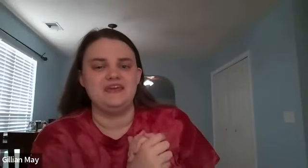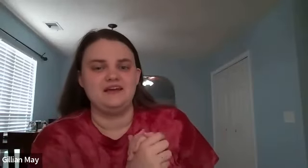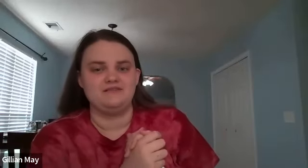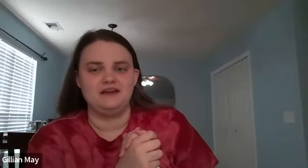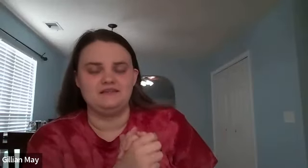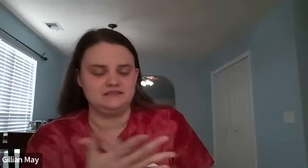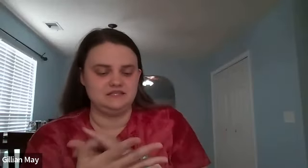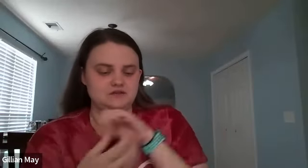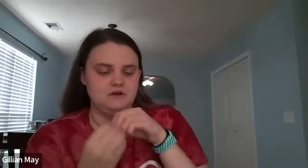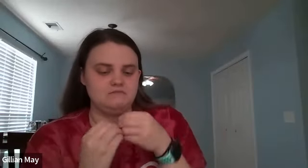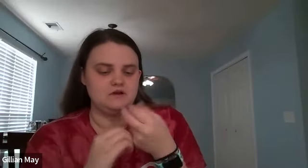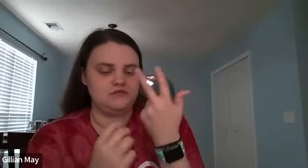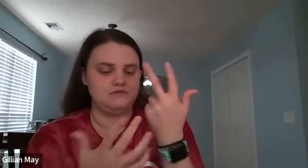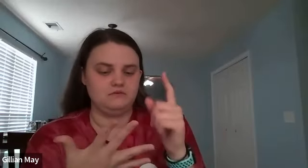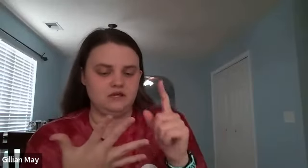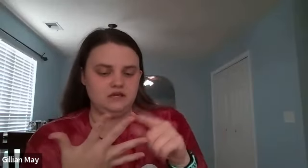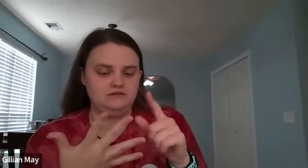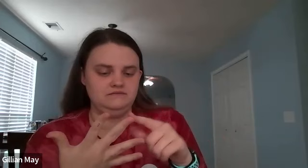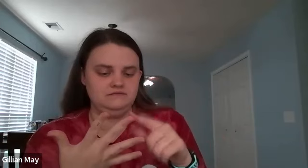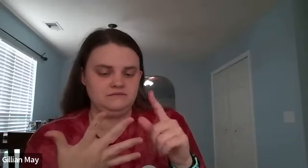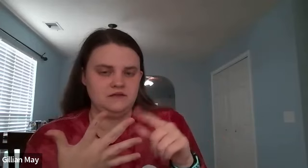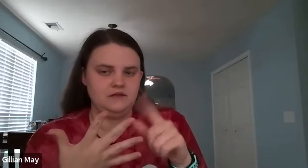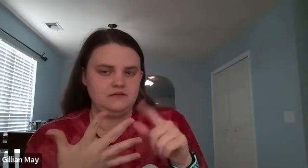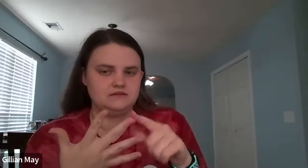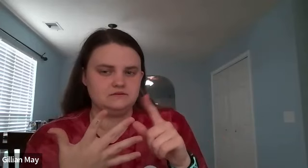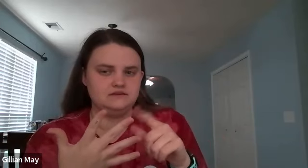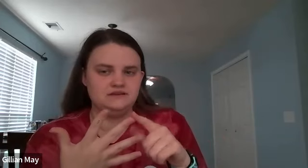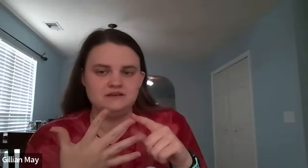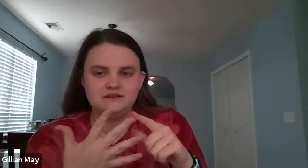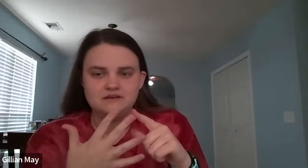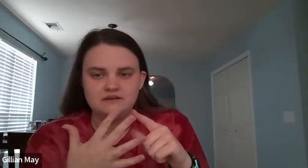All right, let's see. So number 3, this one.